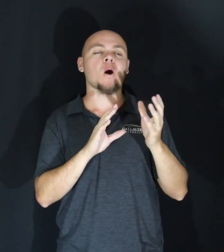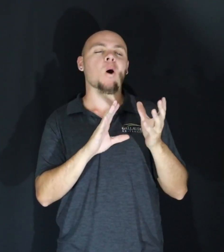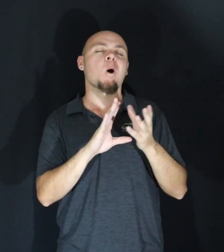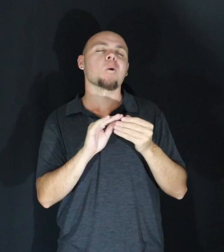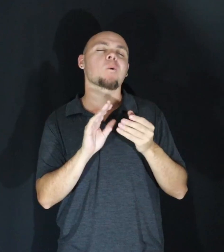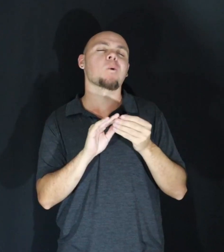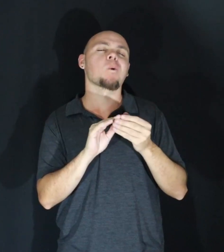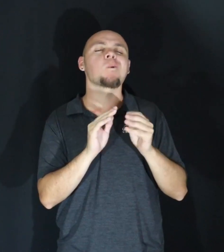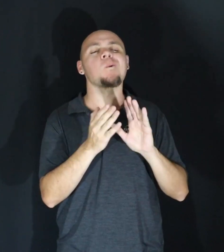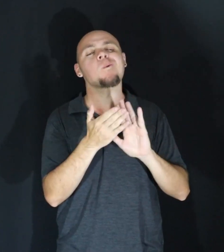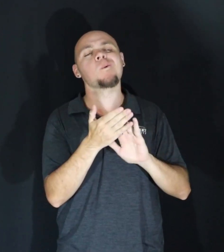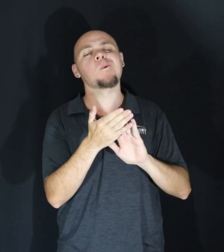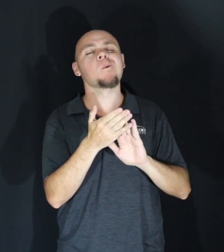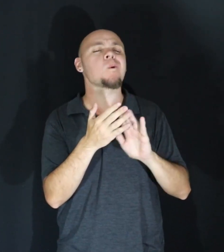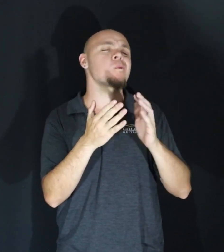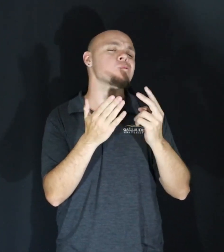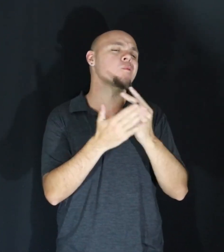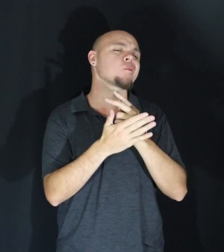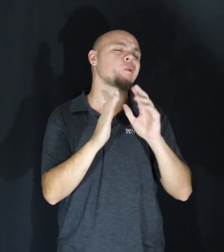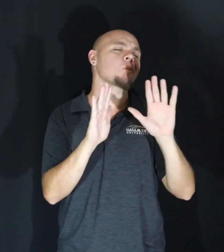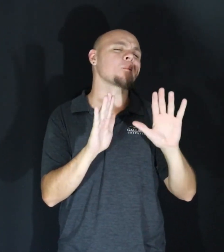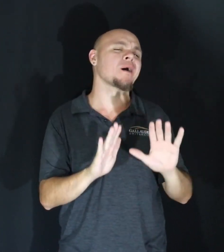beautiful, glowing reviews.